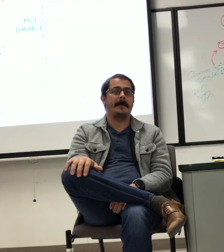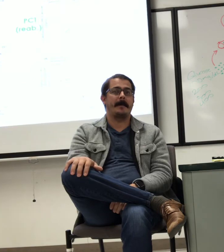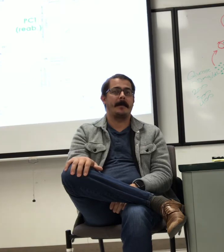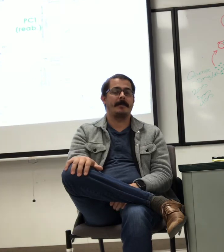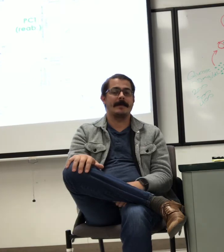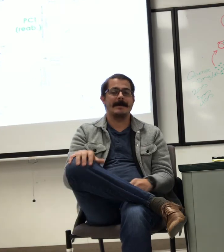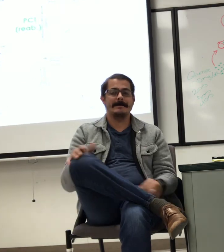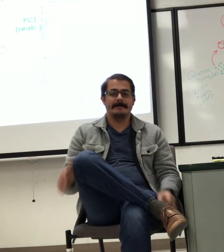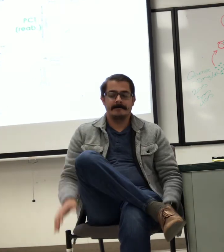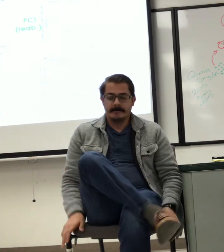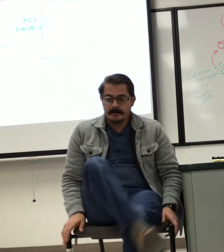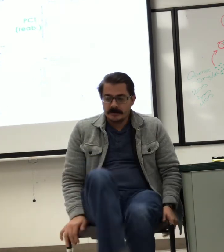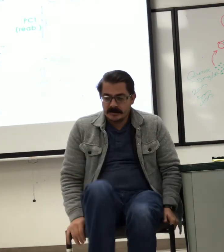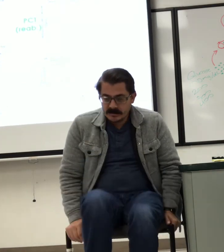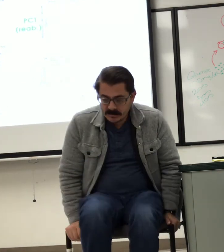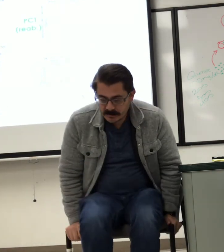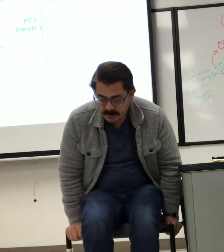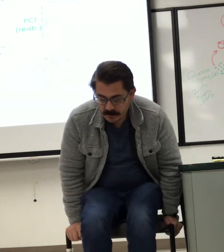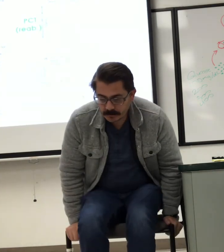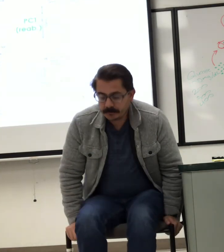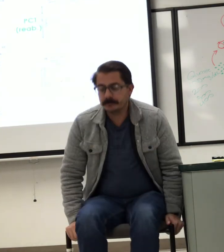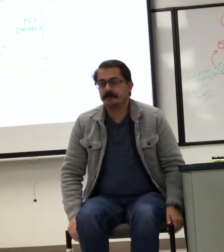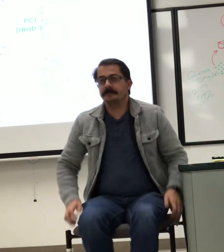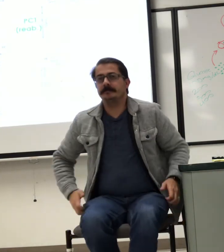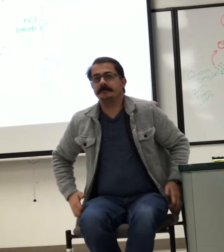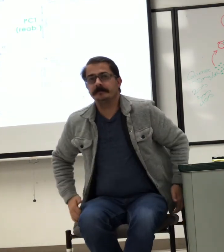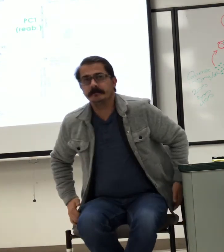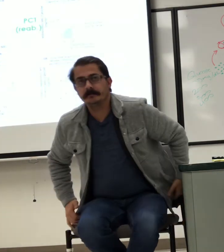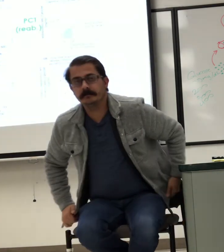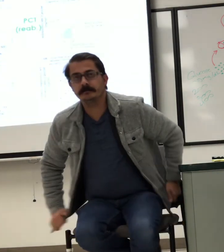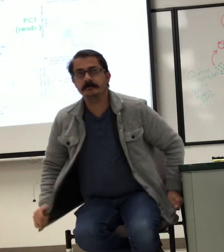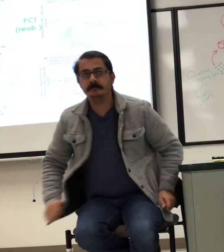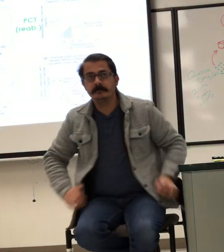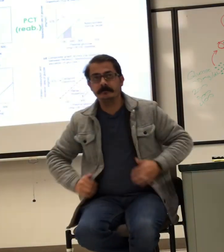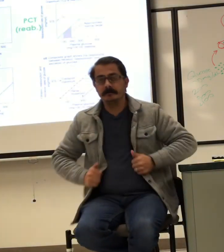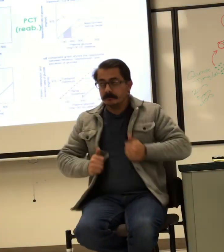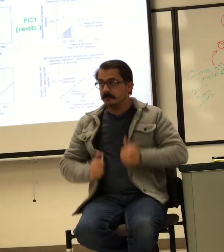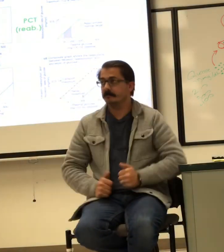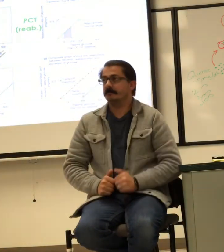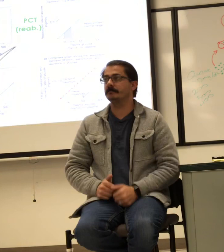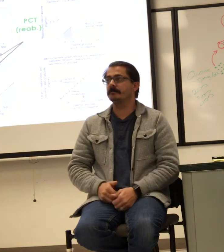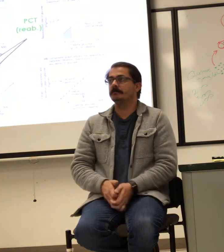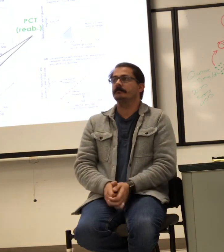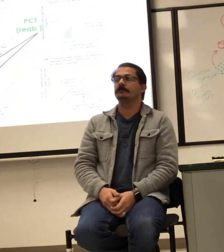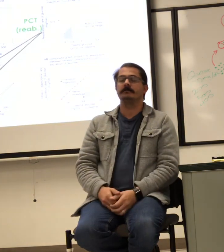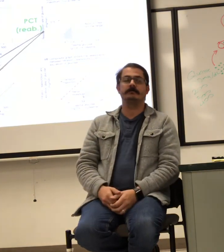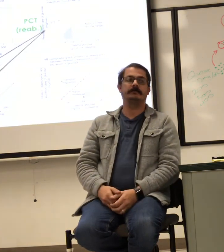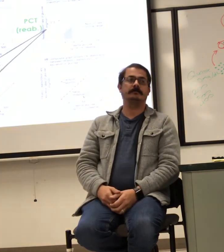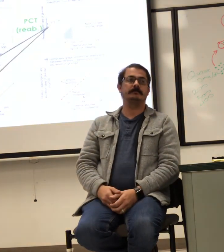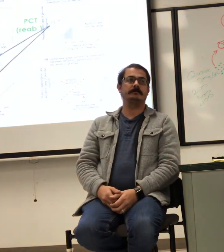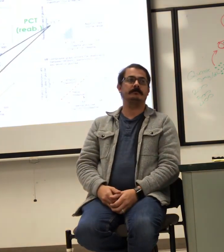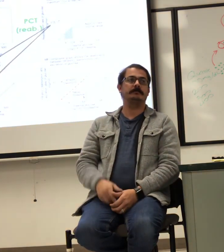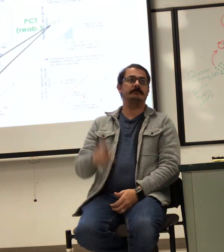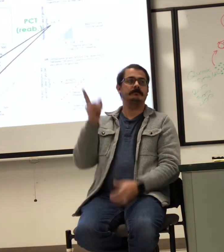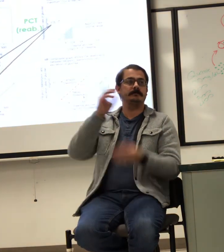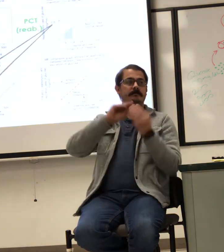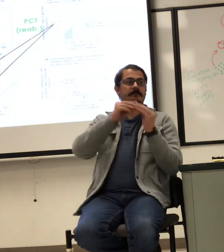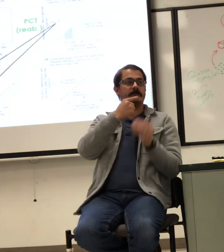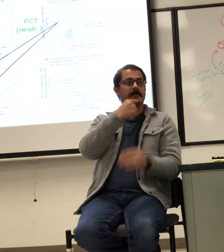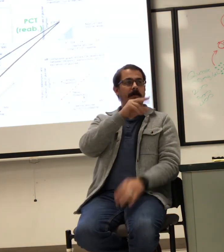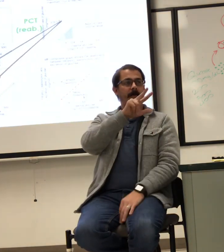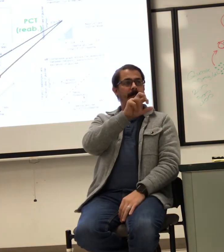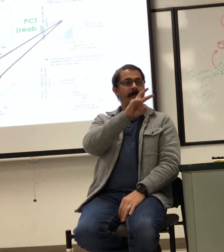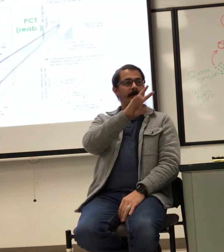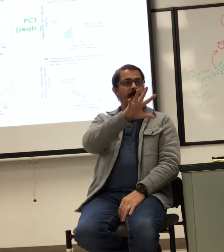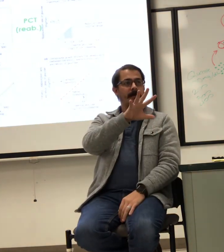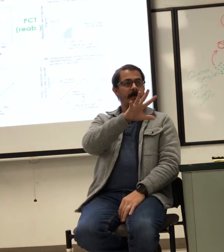All right. So, what I would say is, look at that number. That says 375, and it